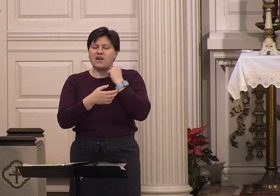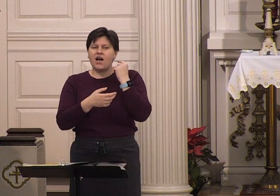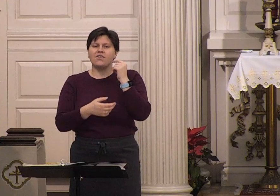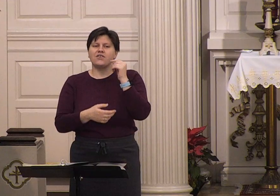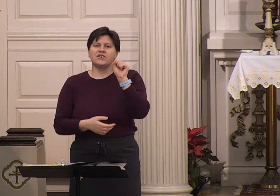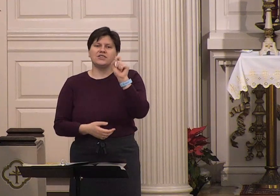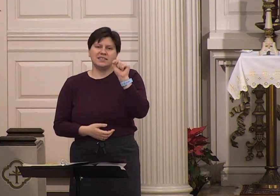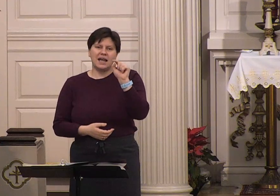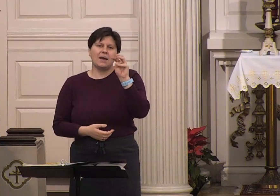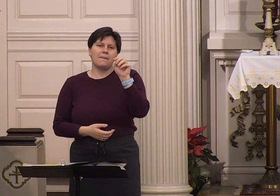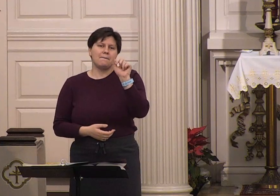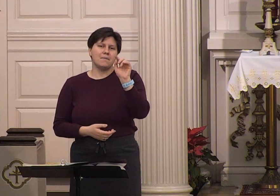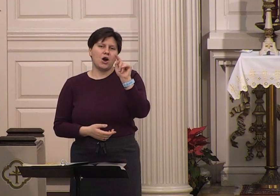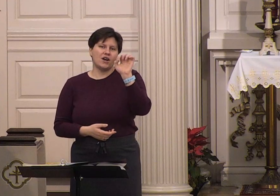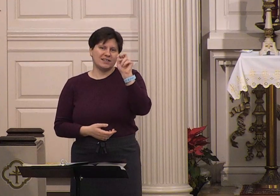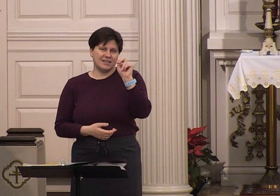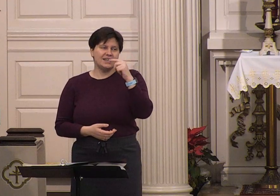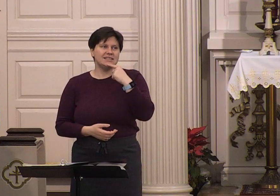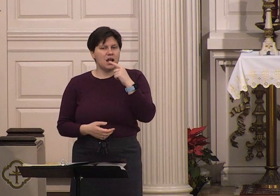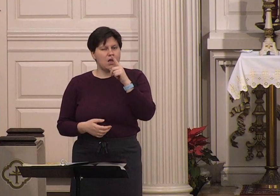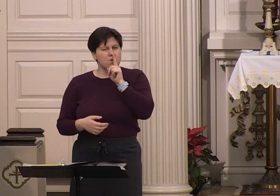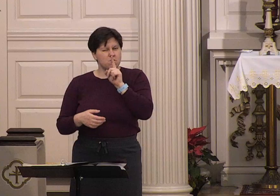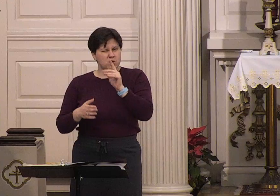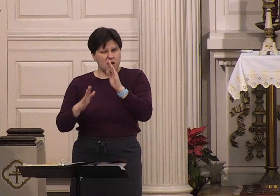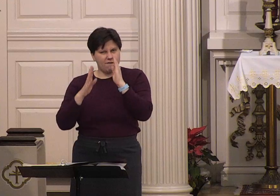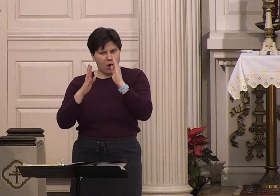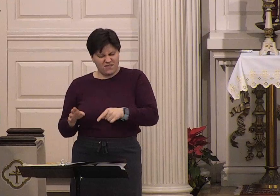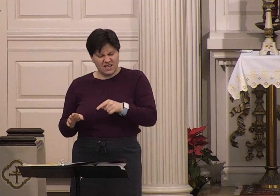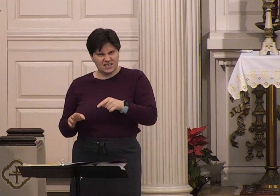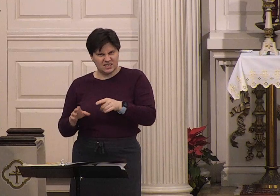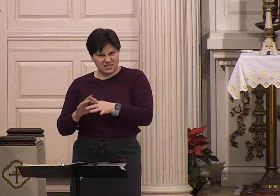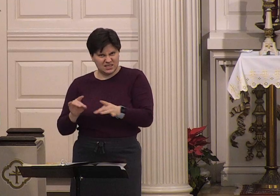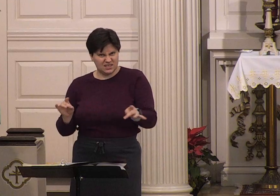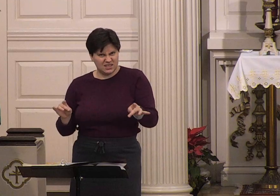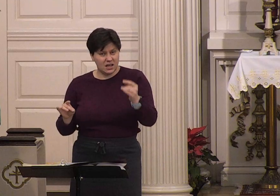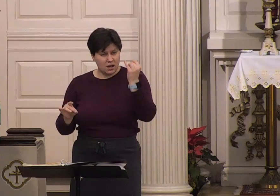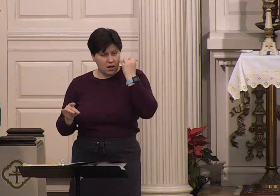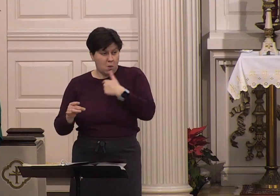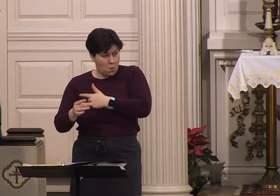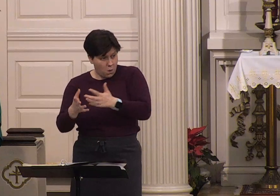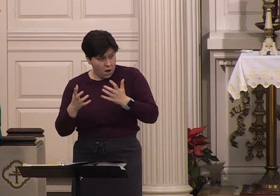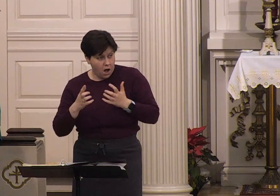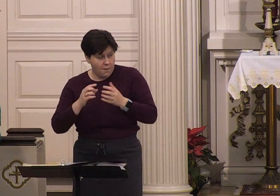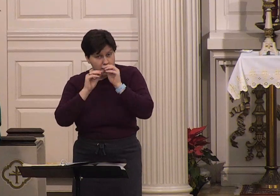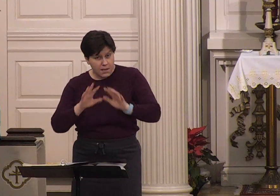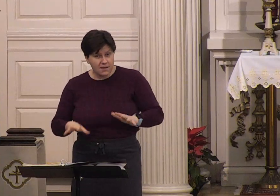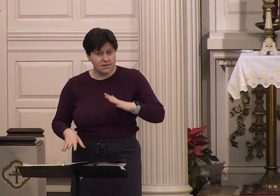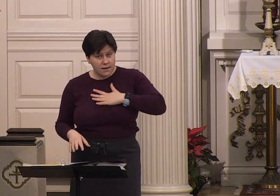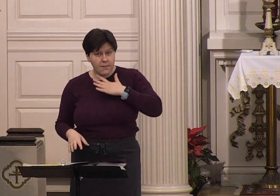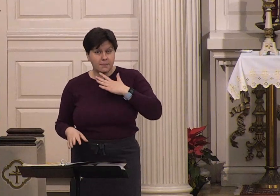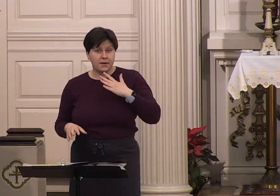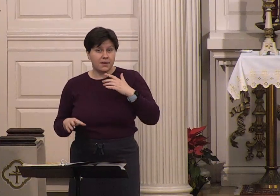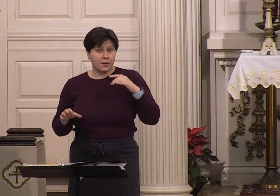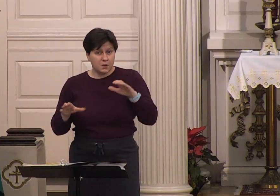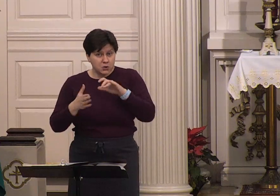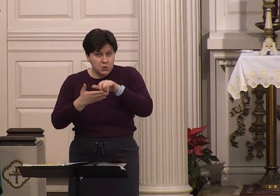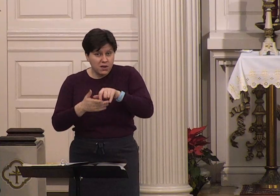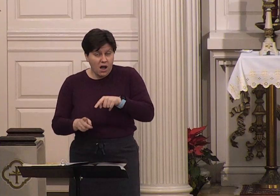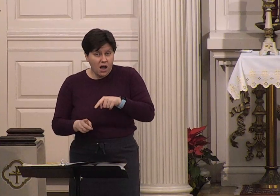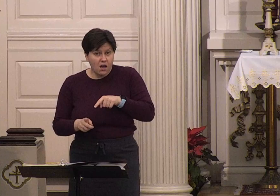this beatitude, if we want to be blessed, if we want to be happy that we're doing this, is at the